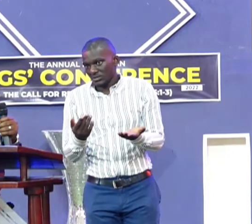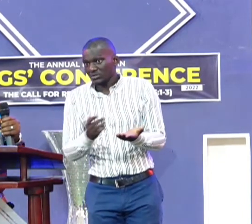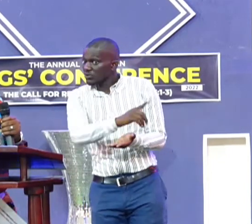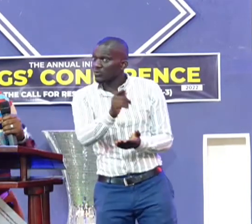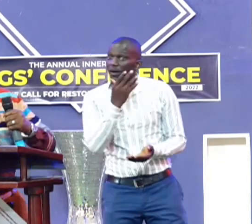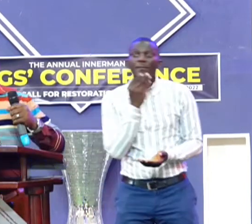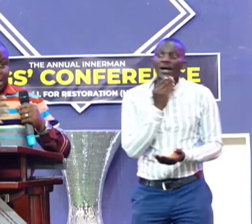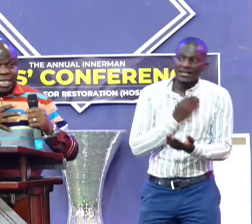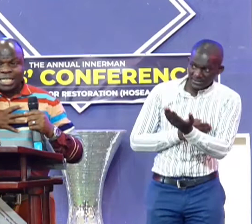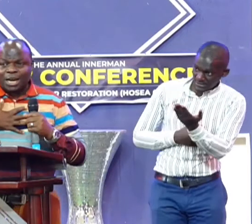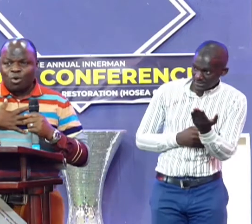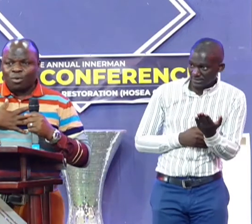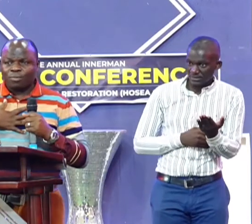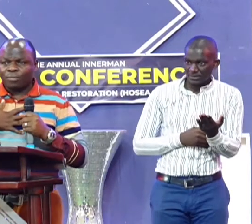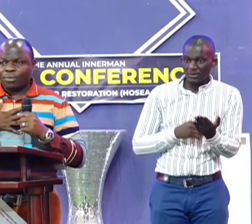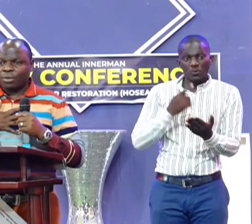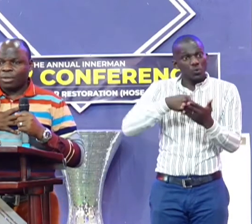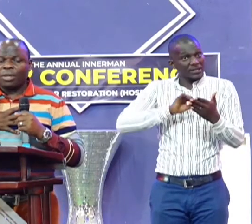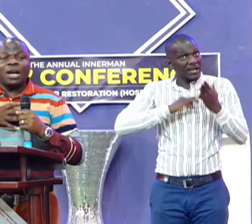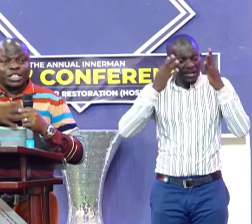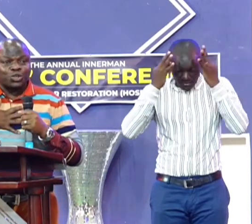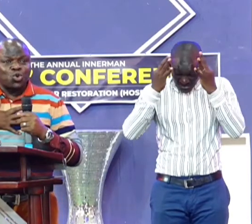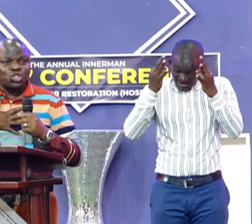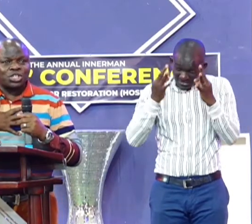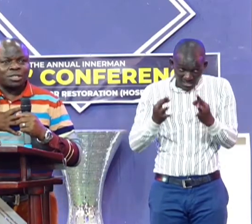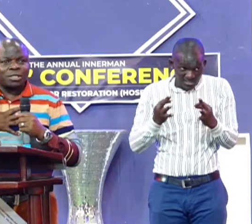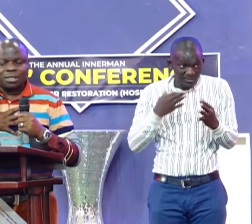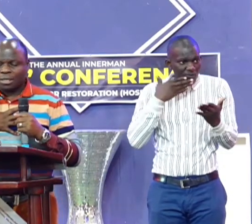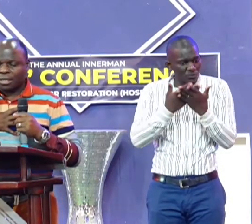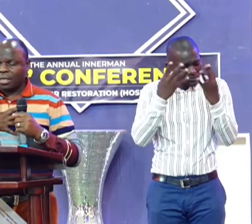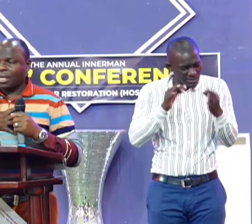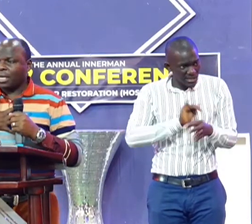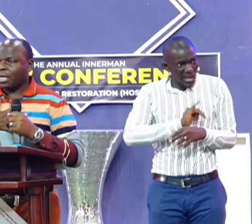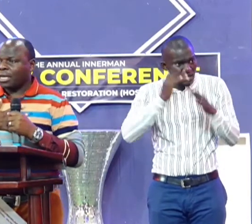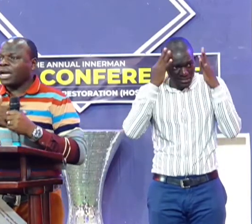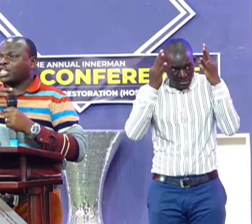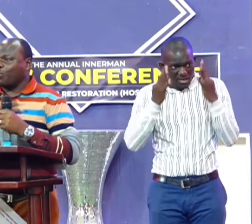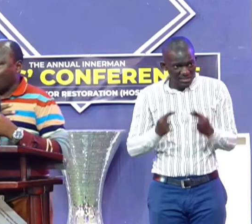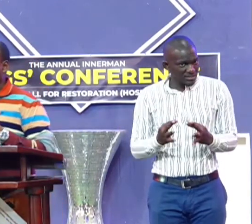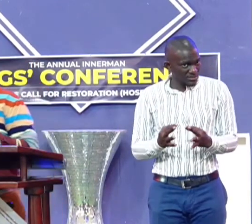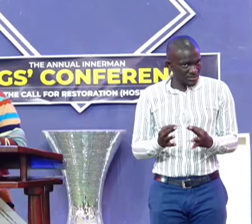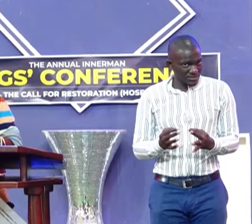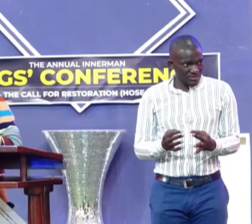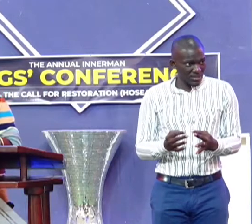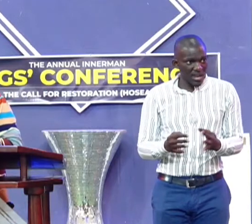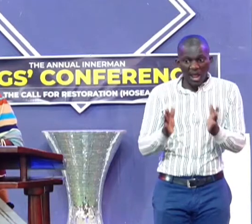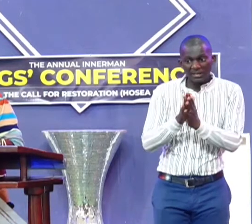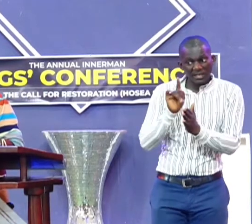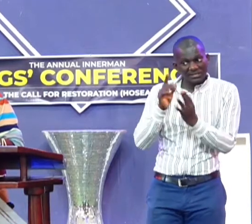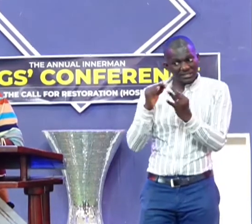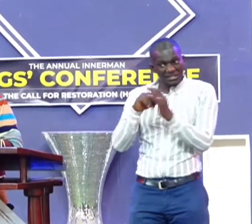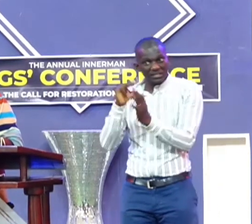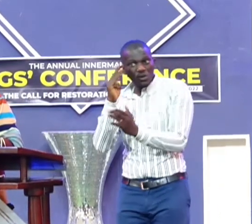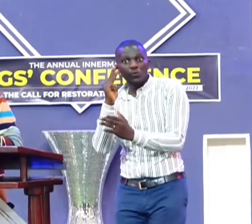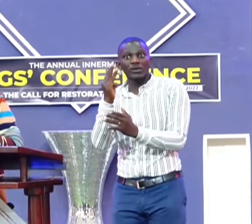a man, what I decide, whatever is good I decide, within the